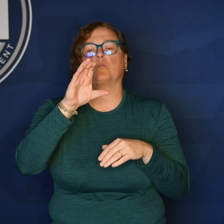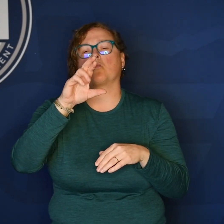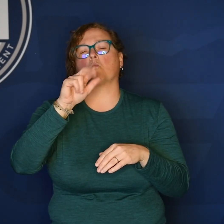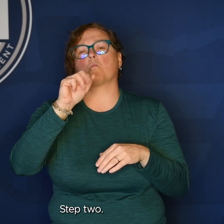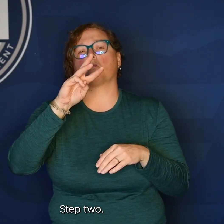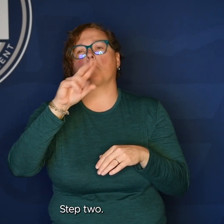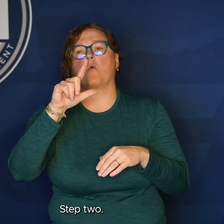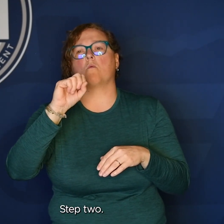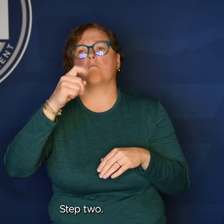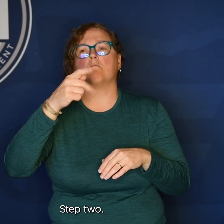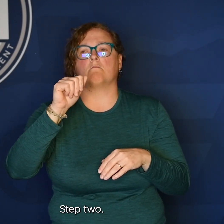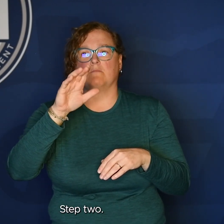Step 2.